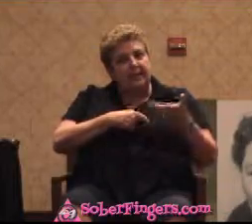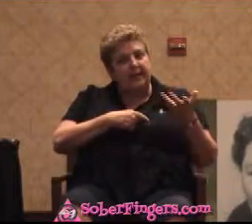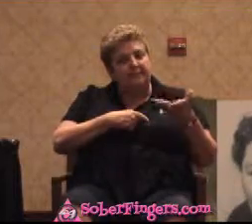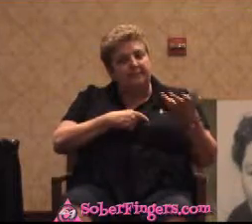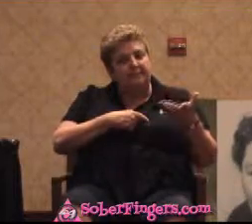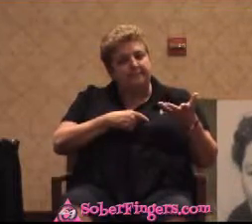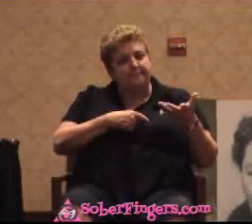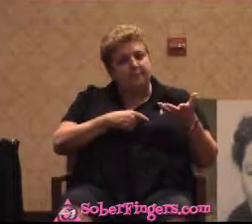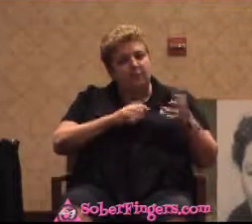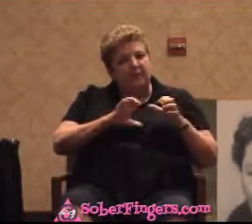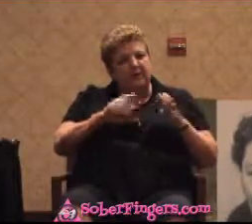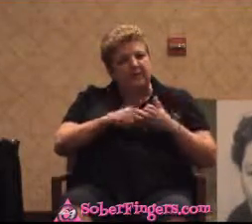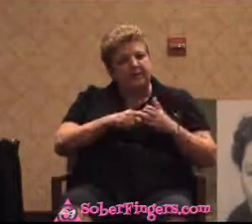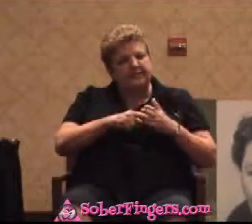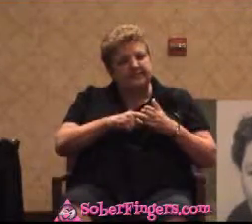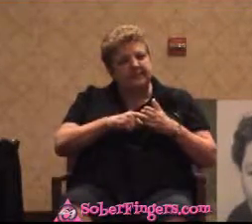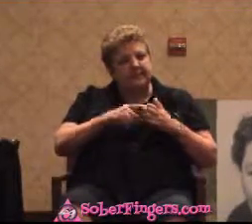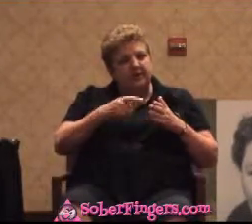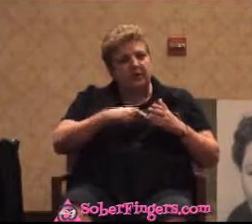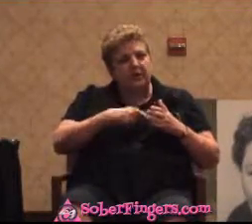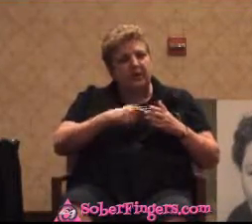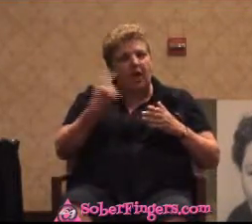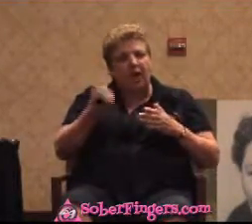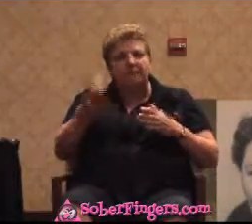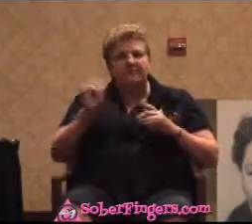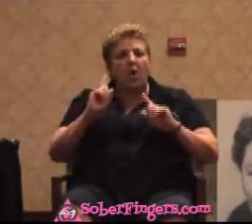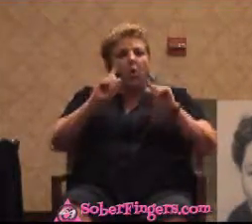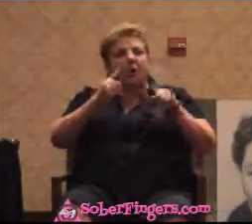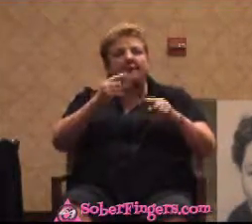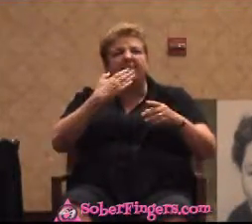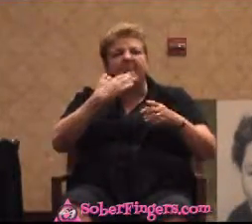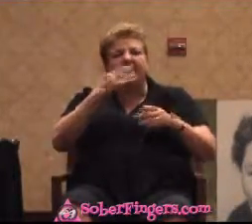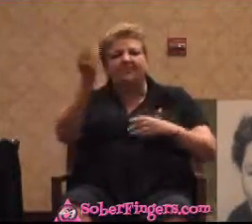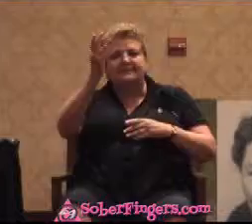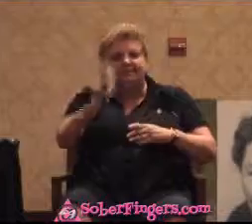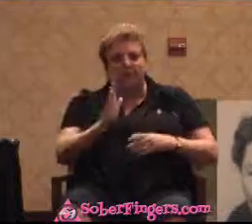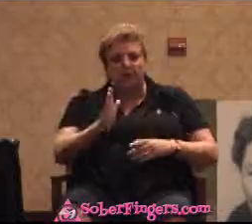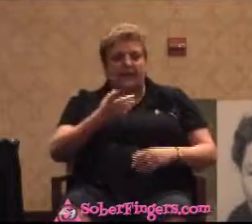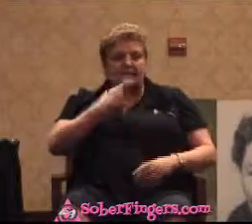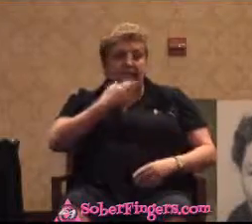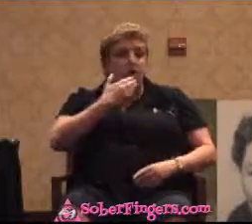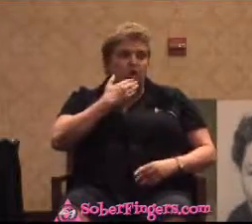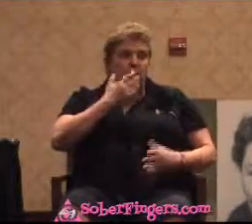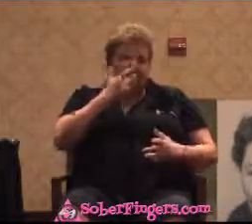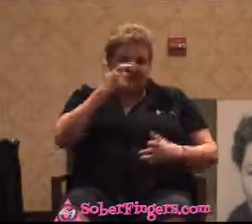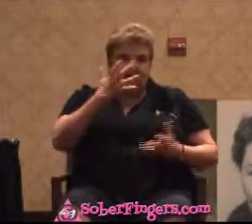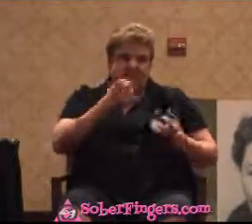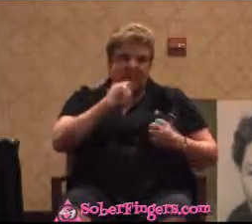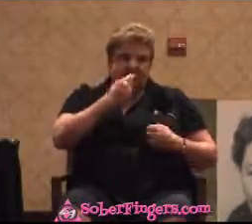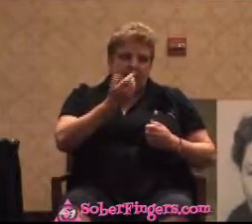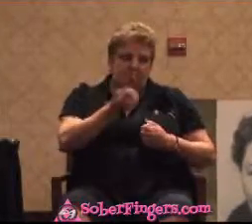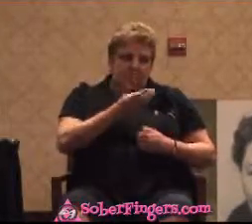we do this, then we go thank the speaker. I said, good, because I got a couple things I want to say to him. And so I get up there and he